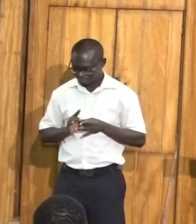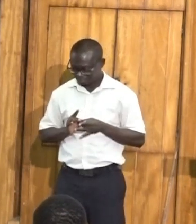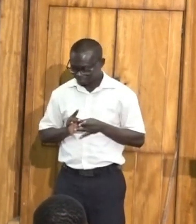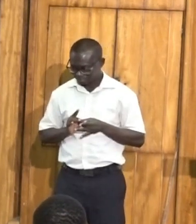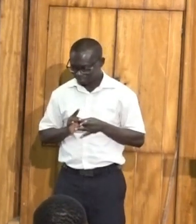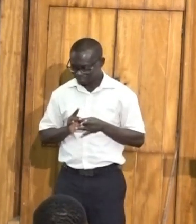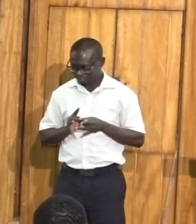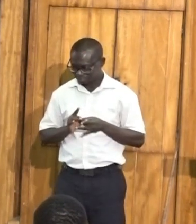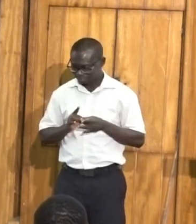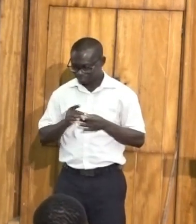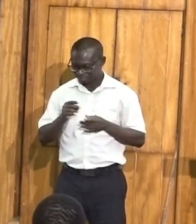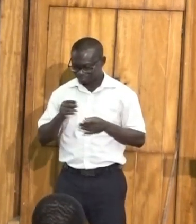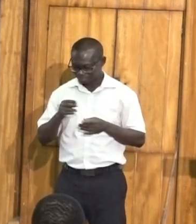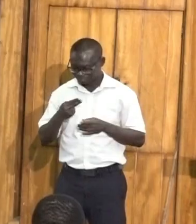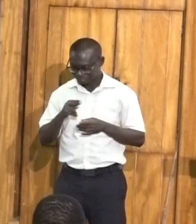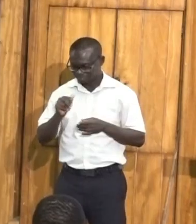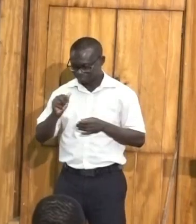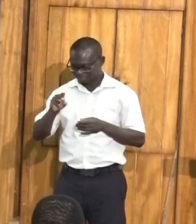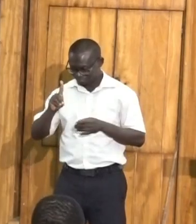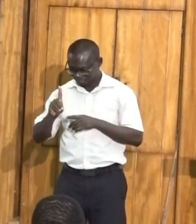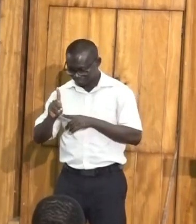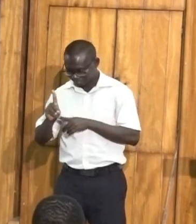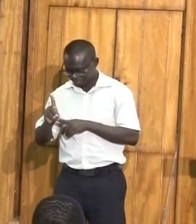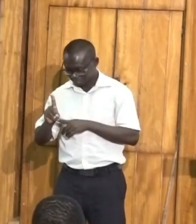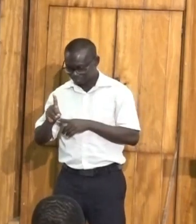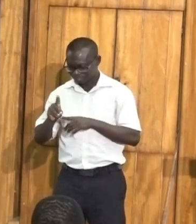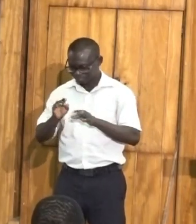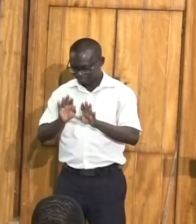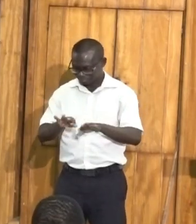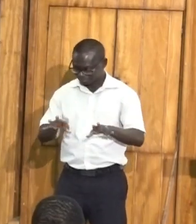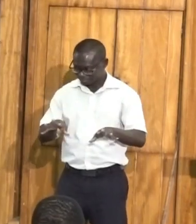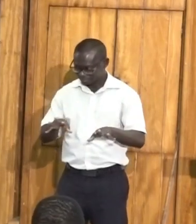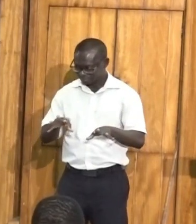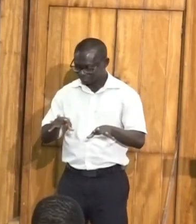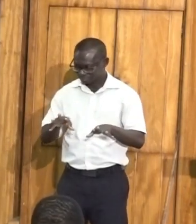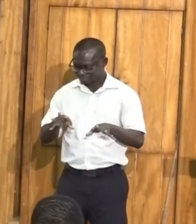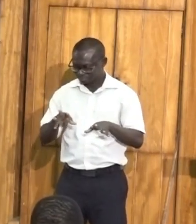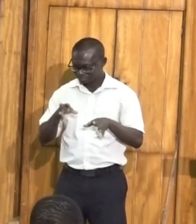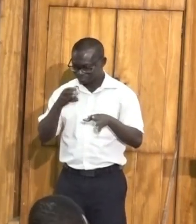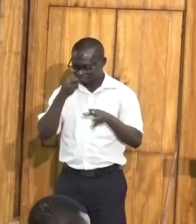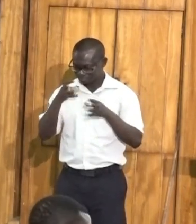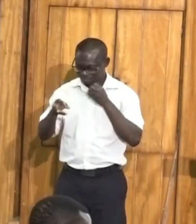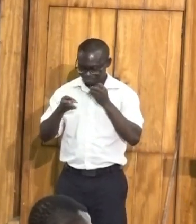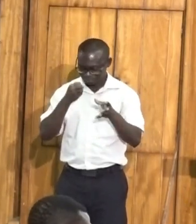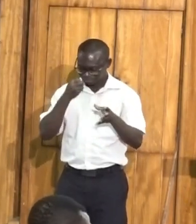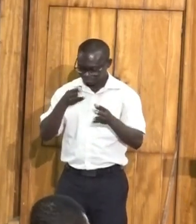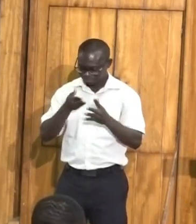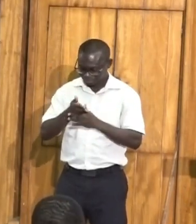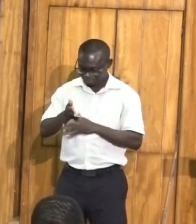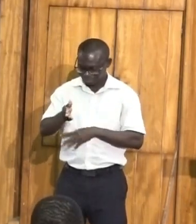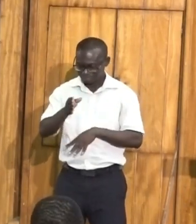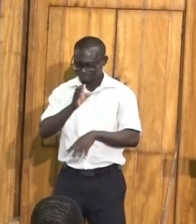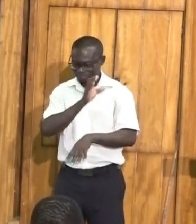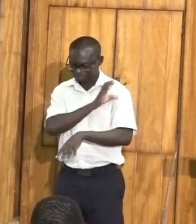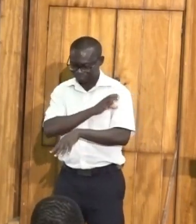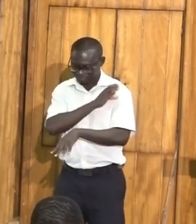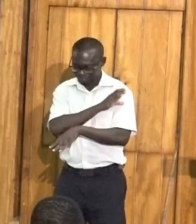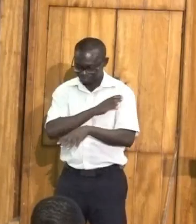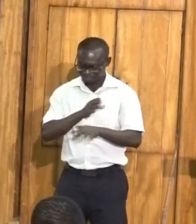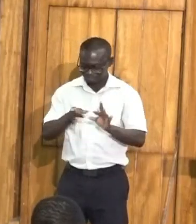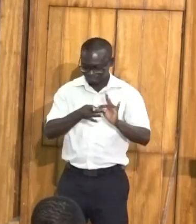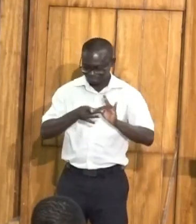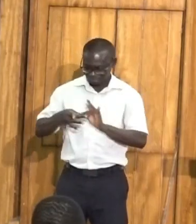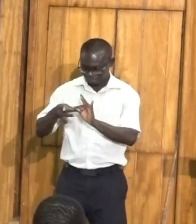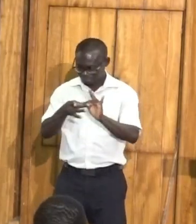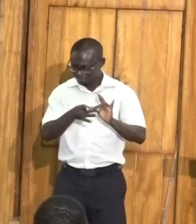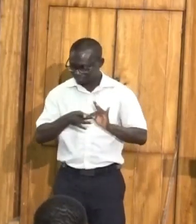of AHD. This child was also disengaged into care. Through the clinic community collaboration, we